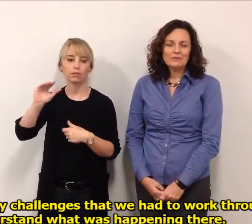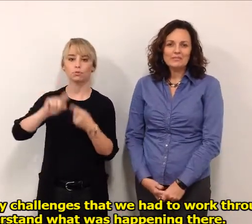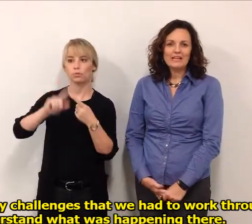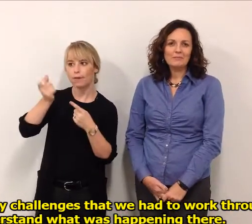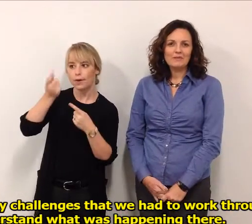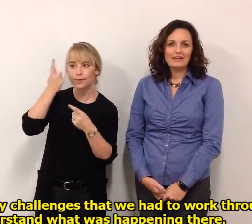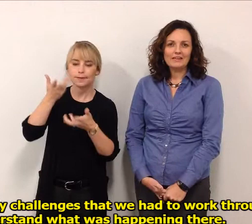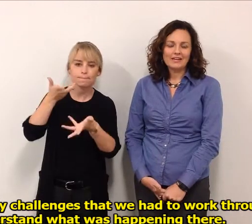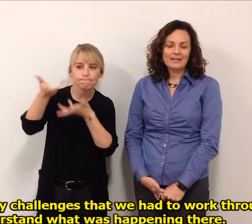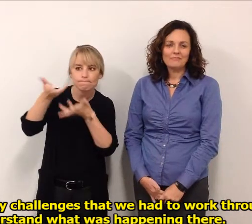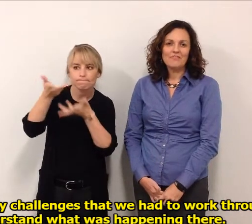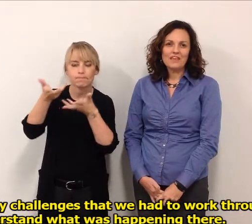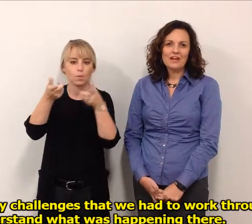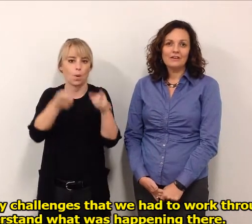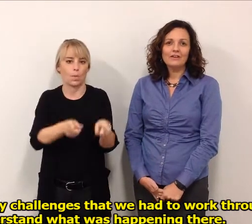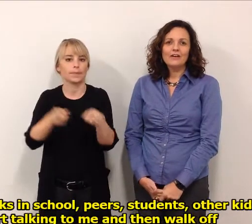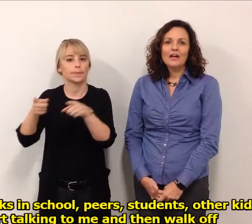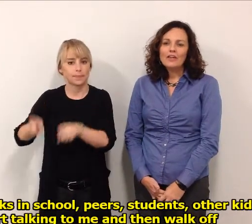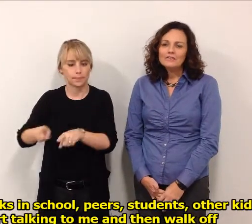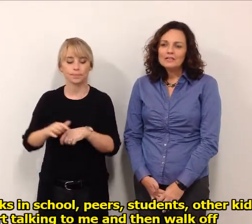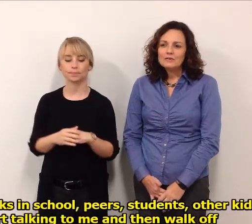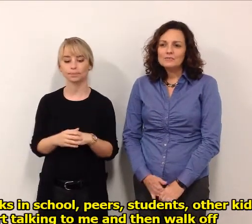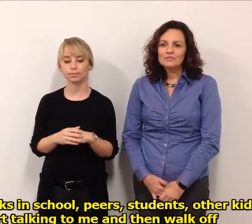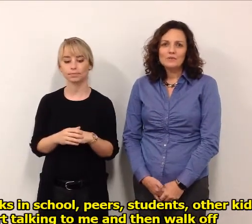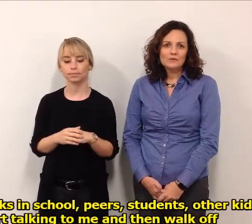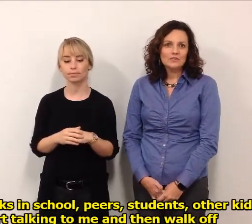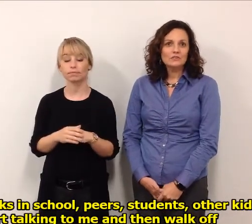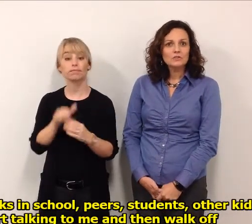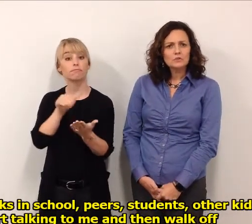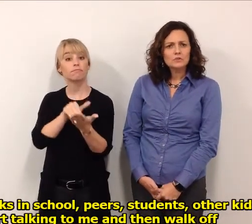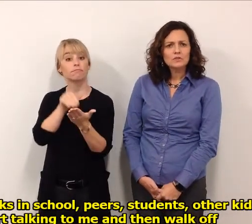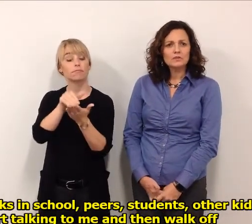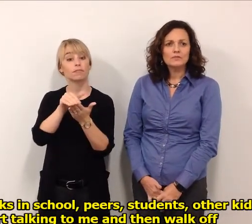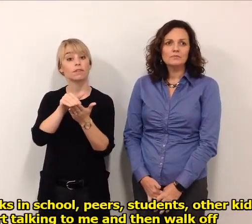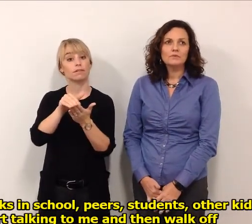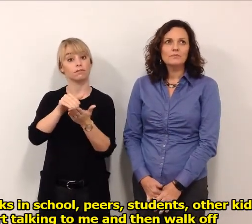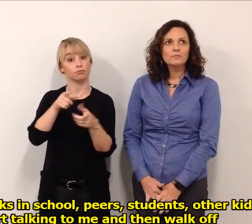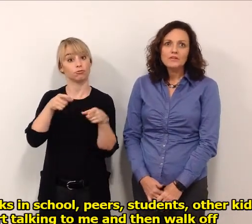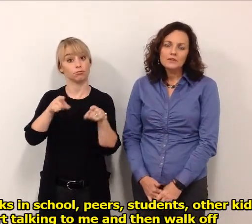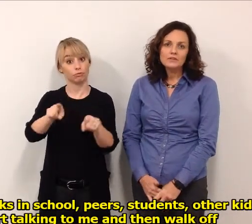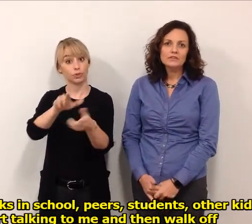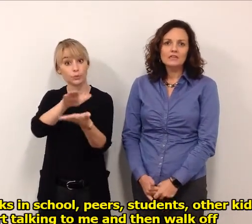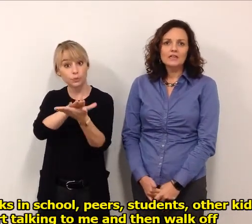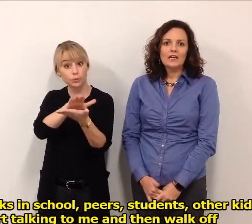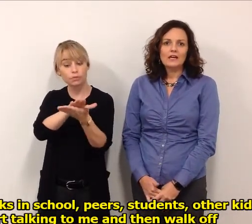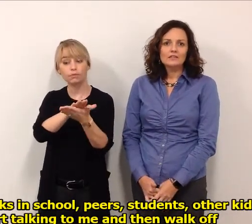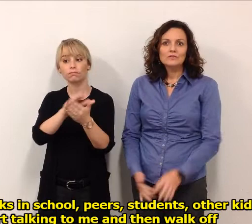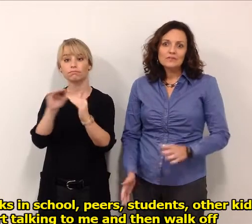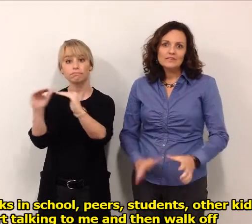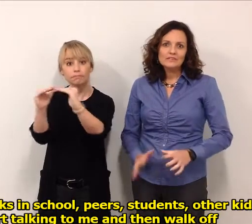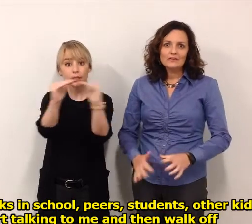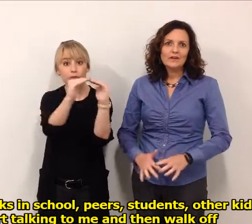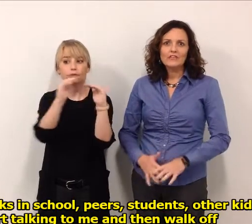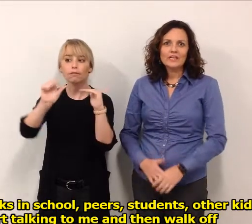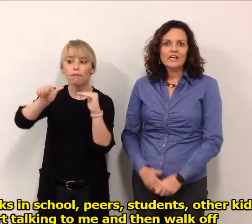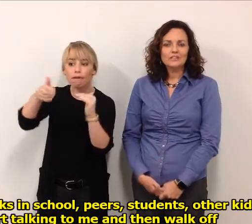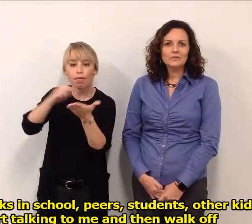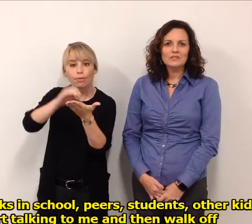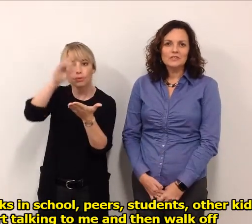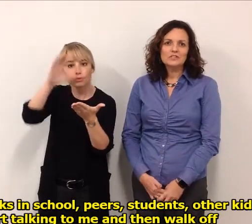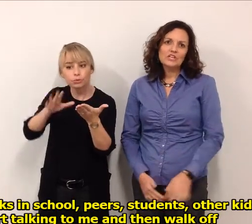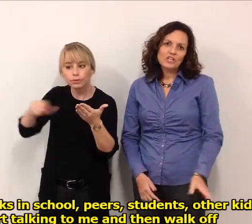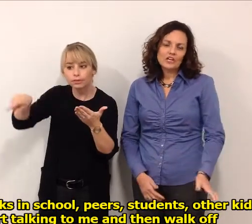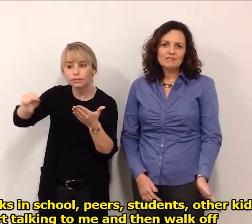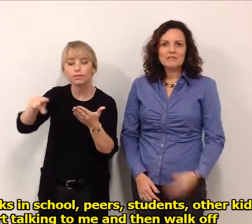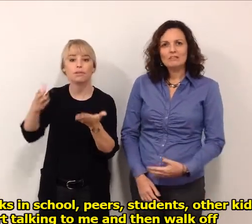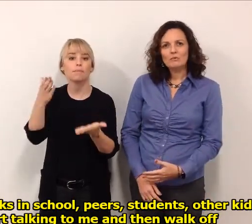understand what was happening there. A lot of times folks in school, peers, students, other kids